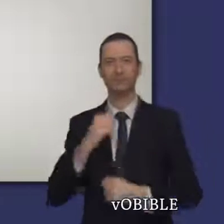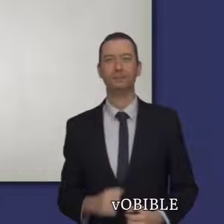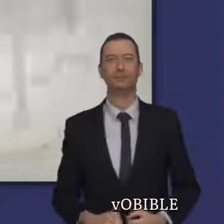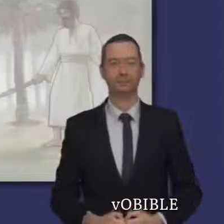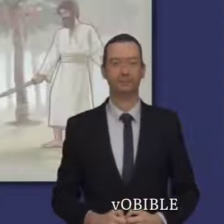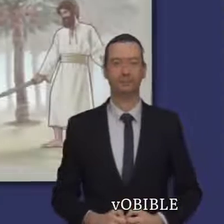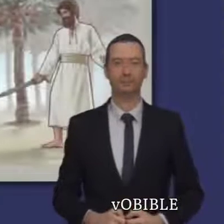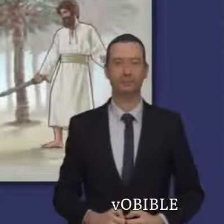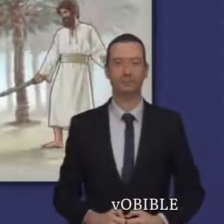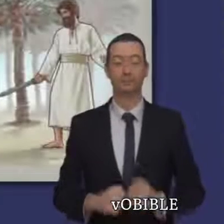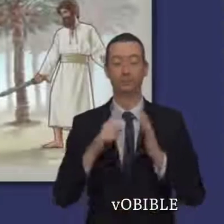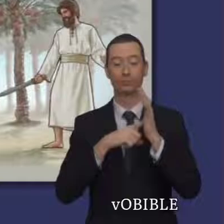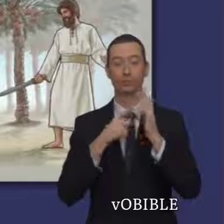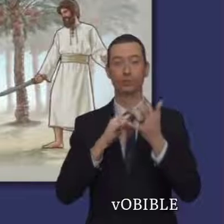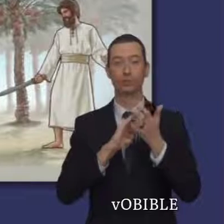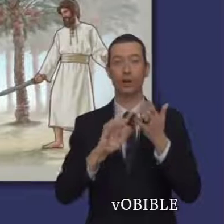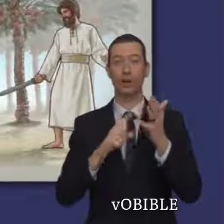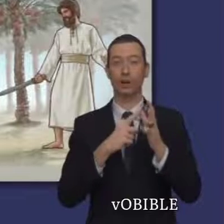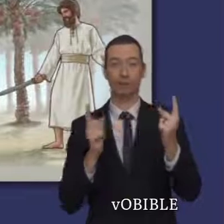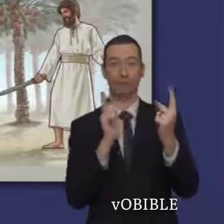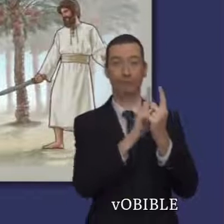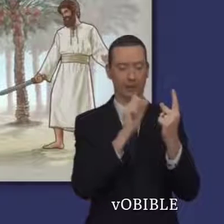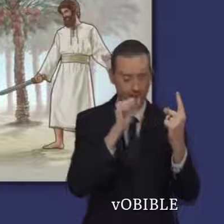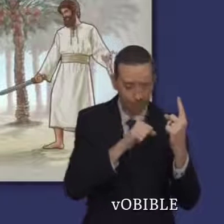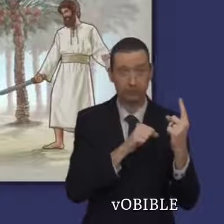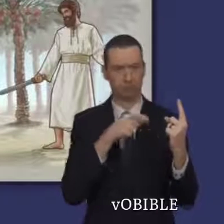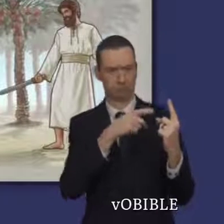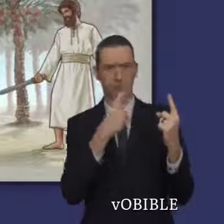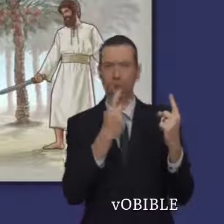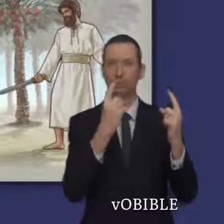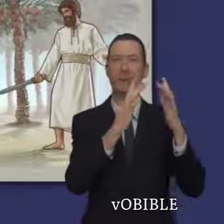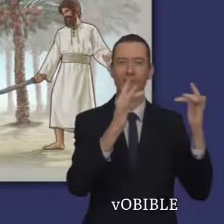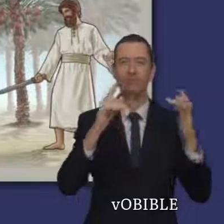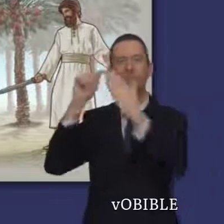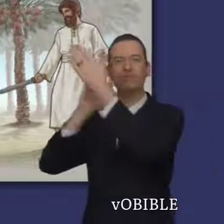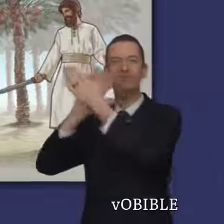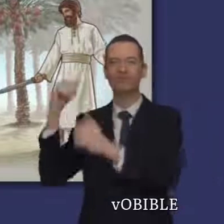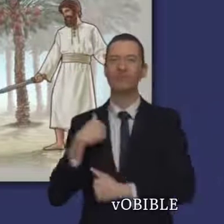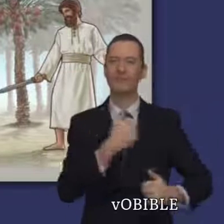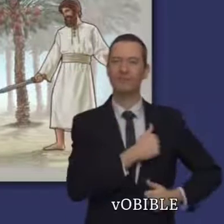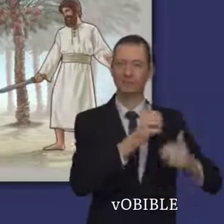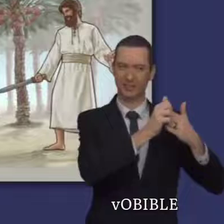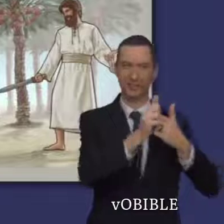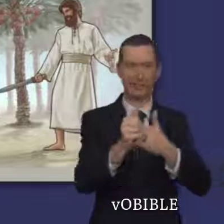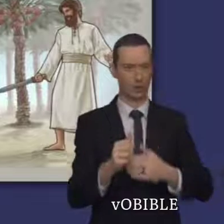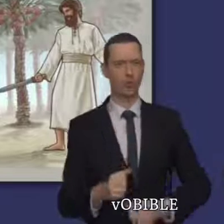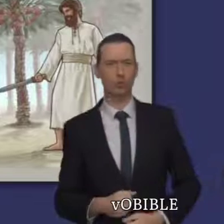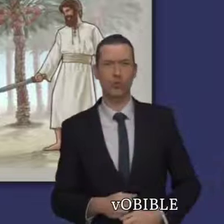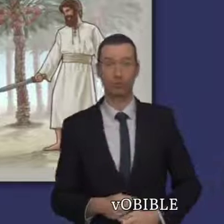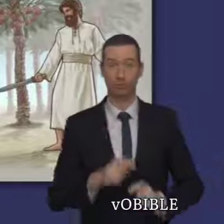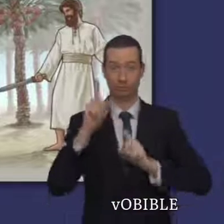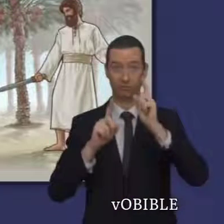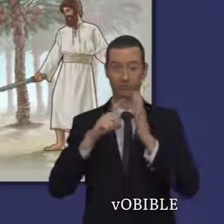Joshua then meets a man with a drawn sword. The man is the prince of Jehovah's army. Through him,